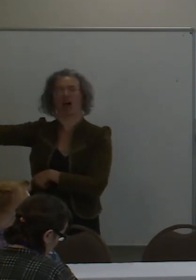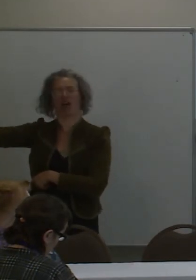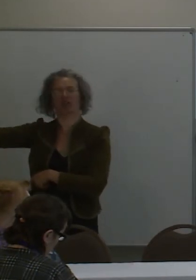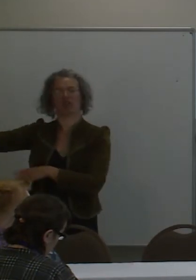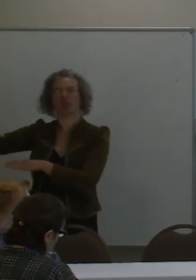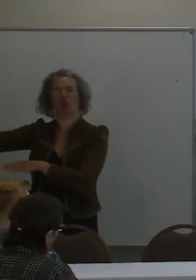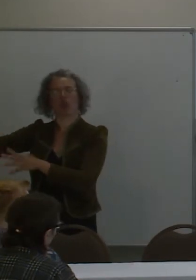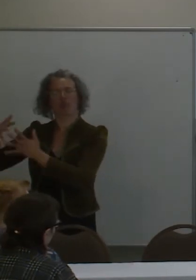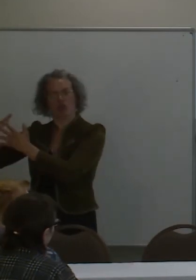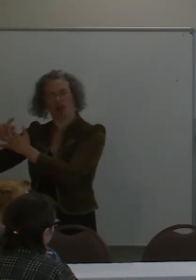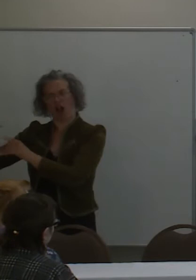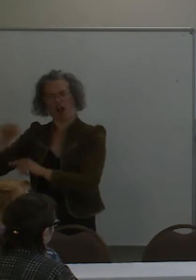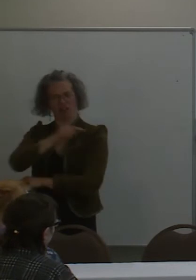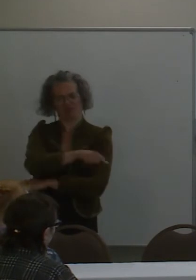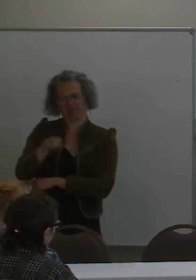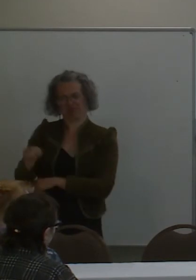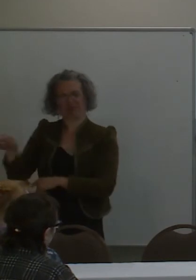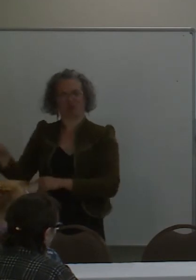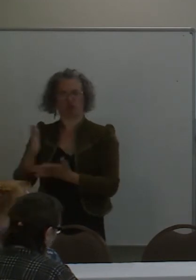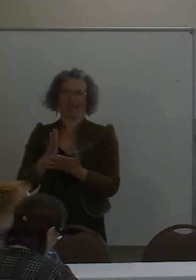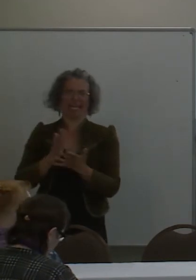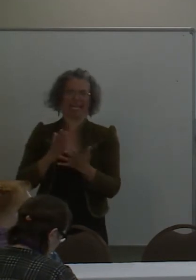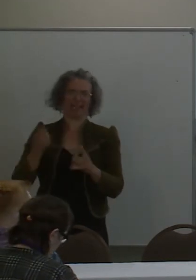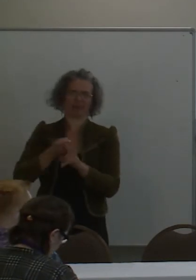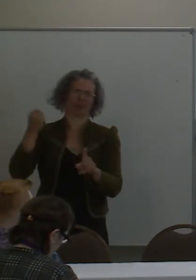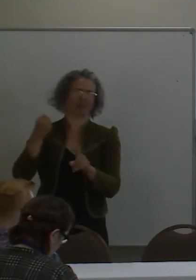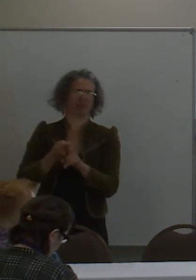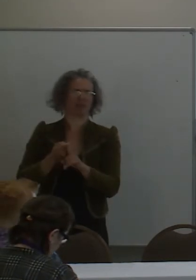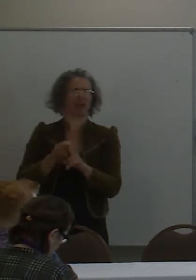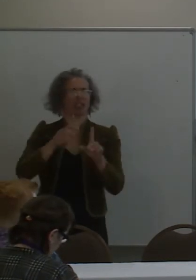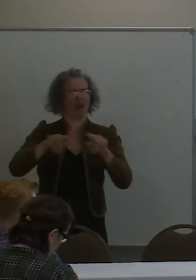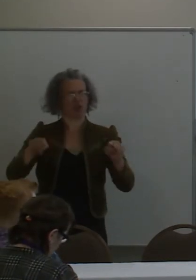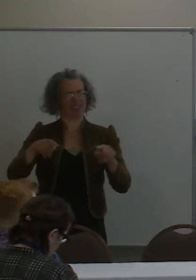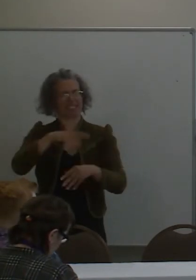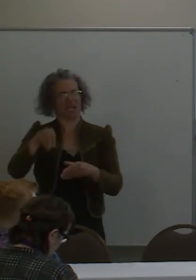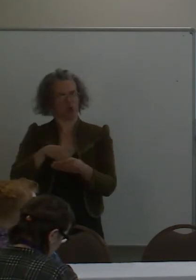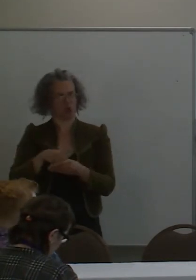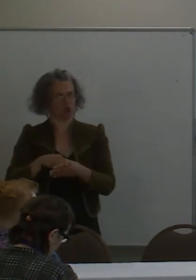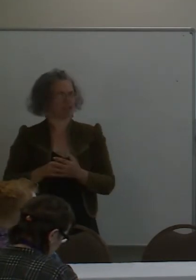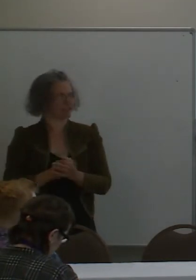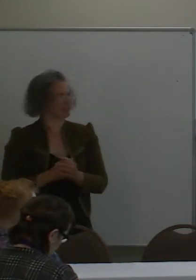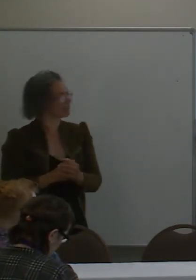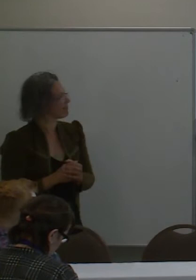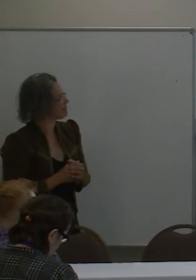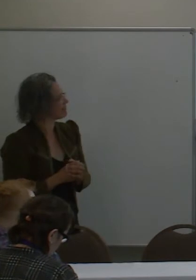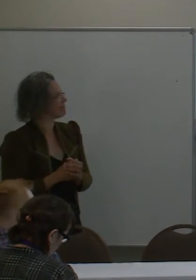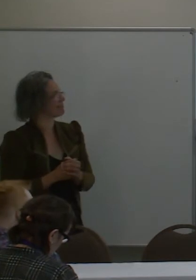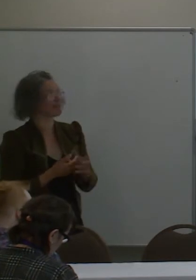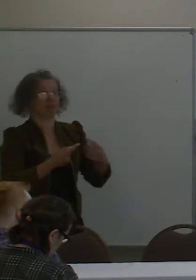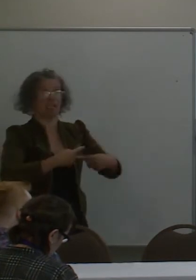America, so diversity and inclusion. So we worked for